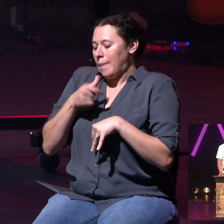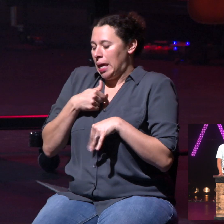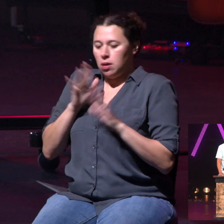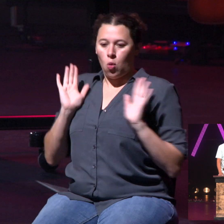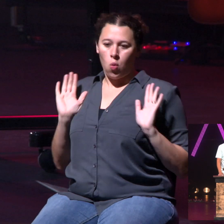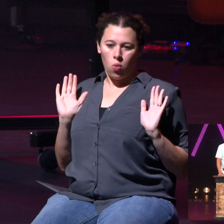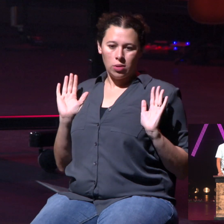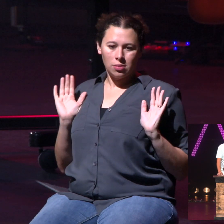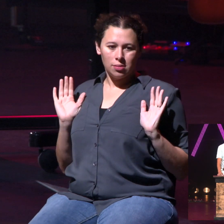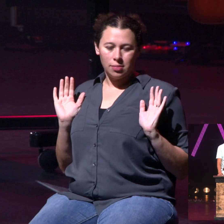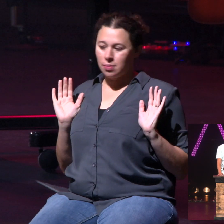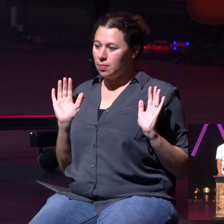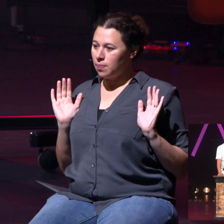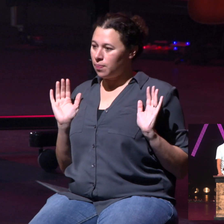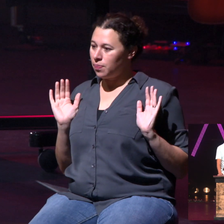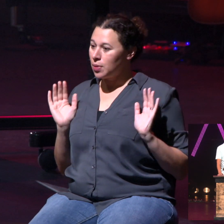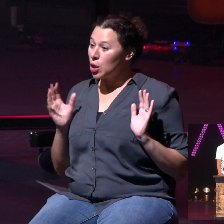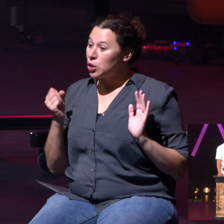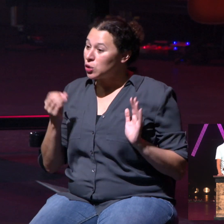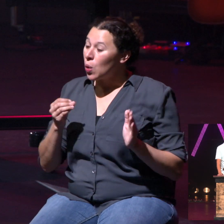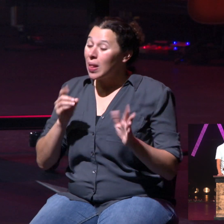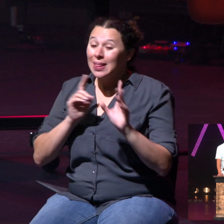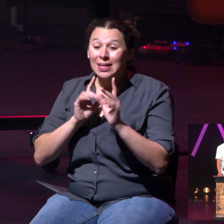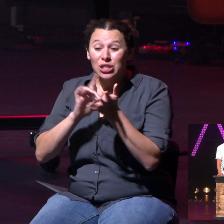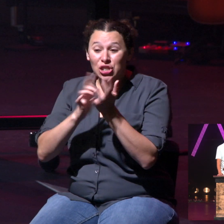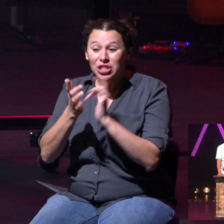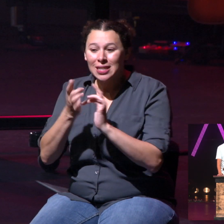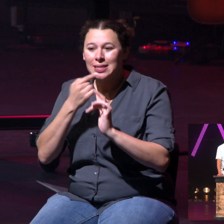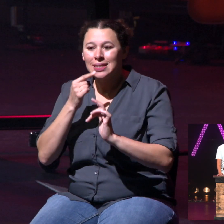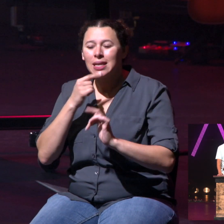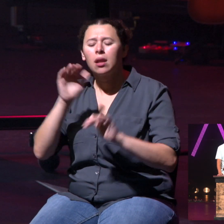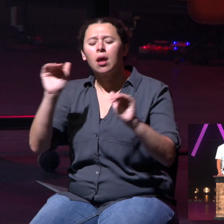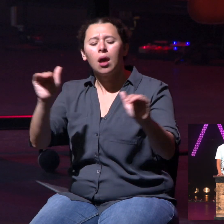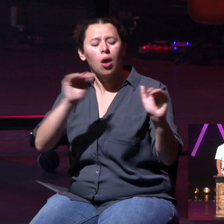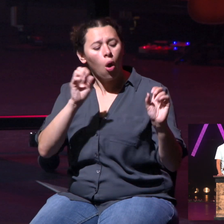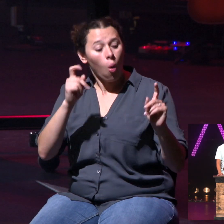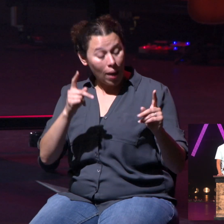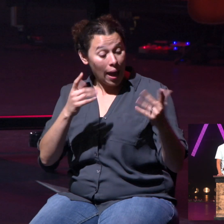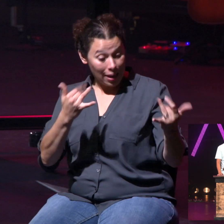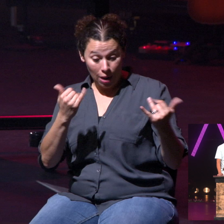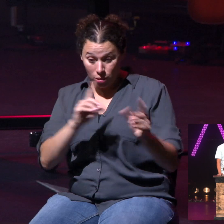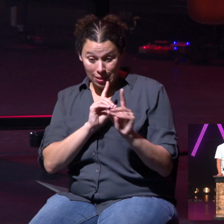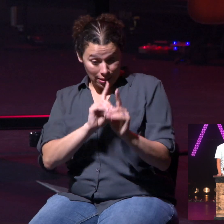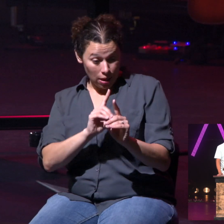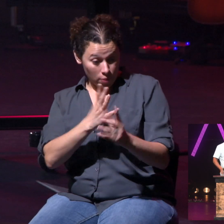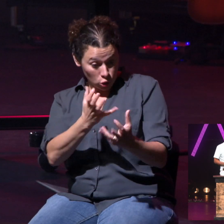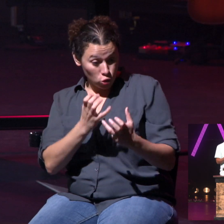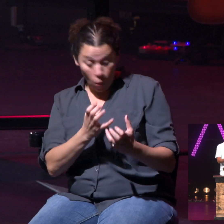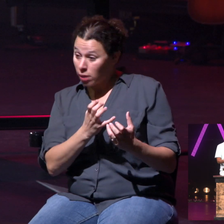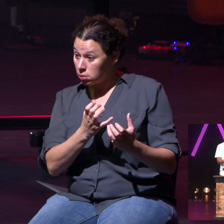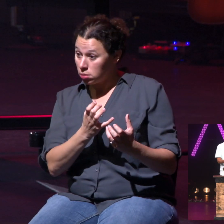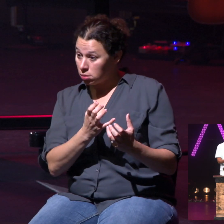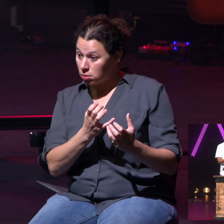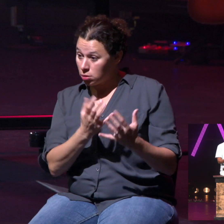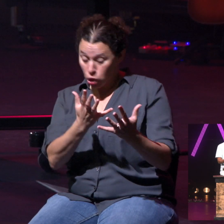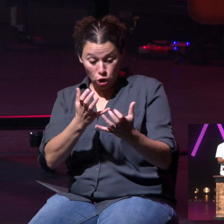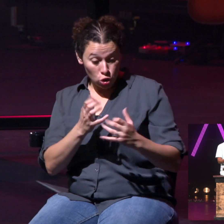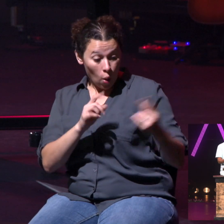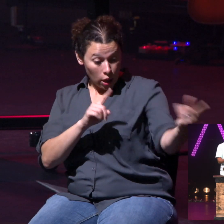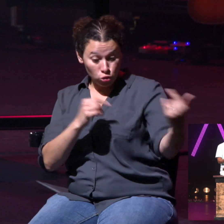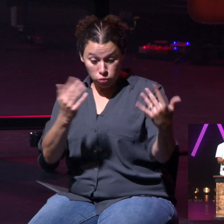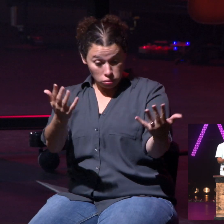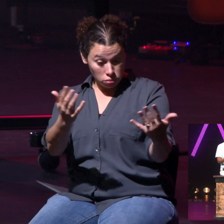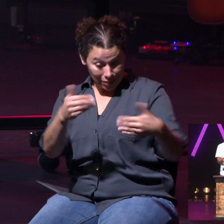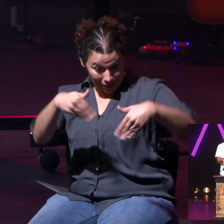Jesus, shall we go and buy 200 denarii worth of bread and give it to them to eat? This is a sarcastic statement they're